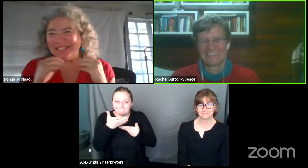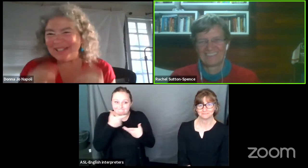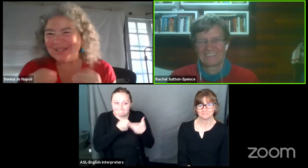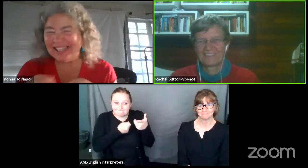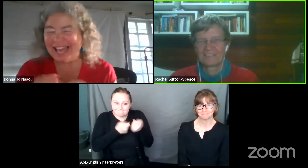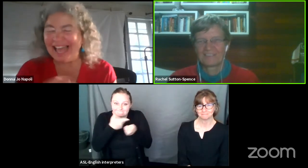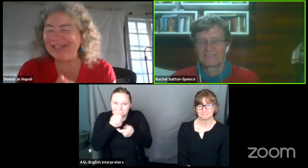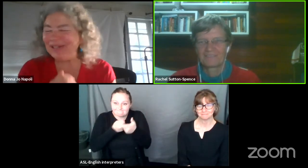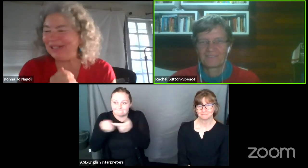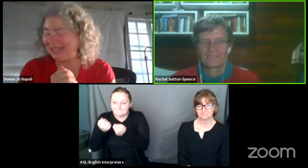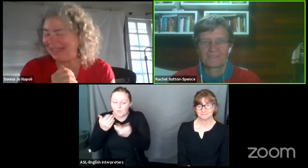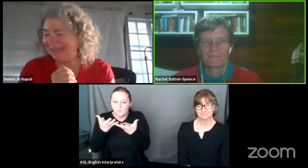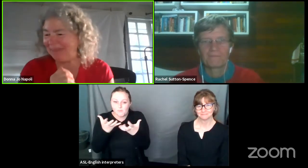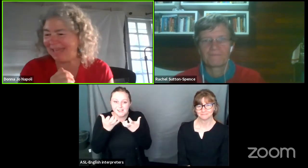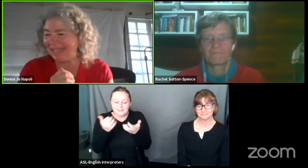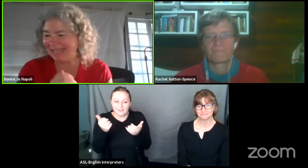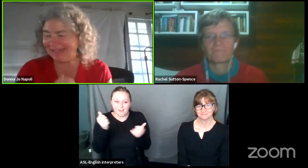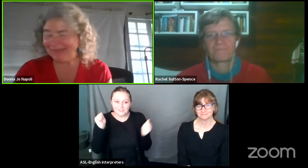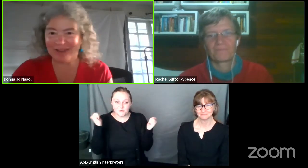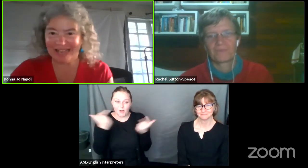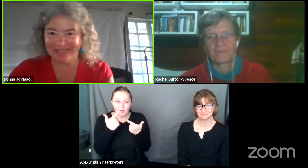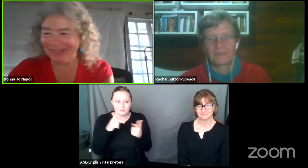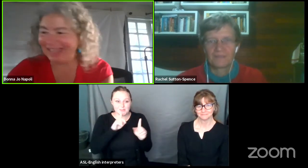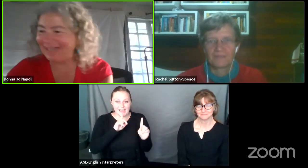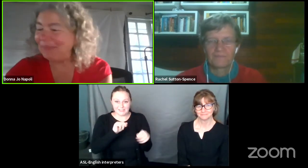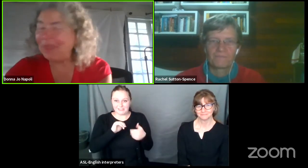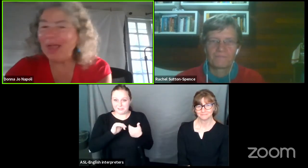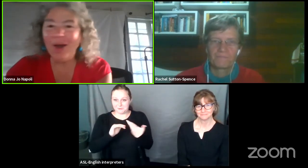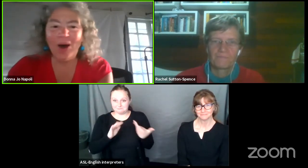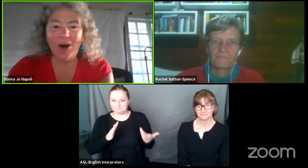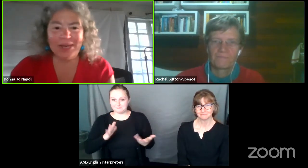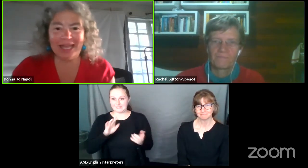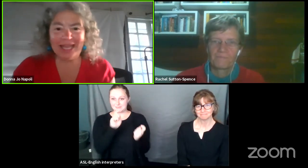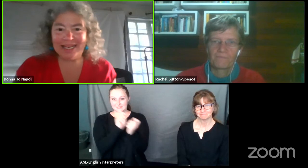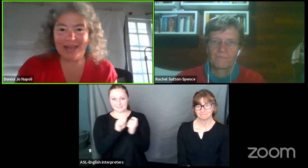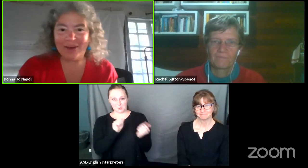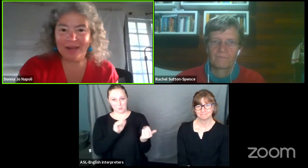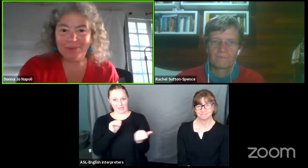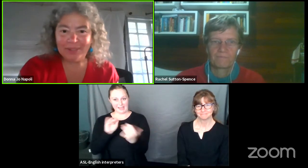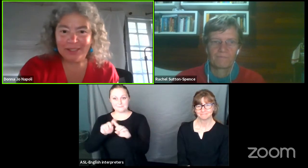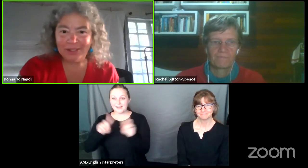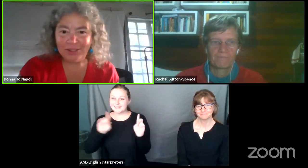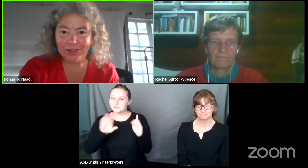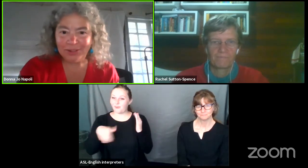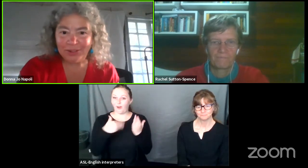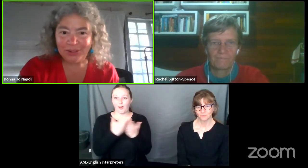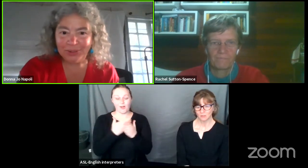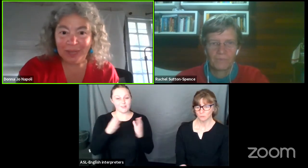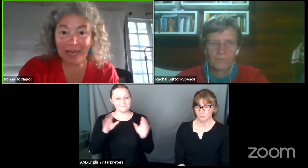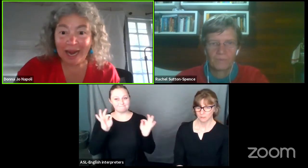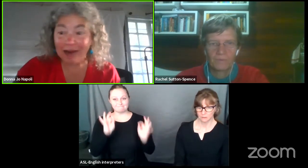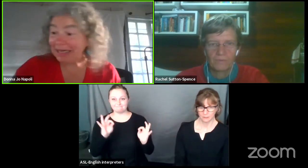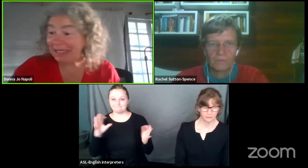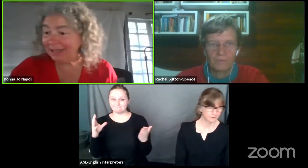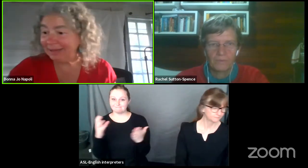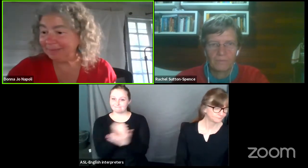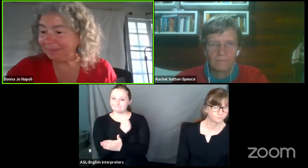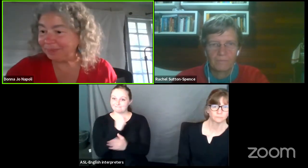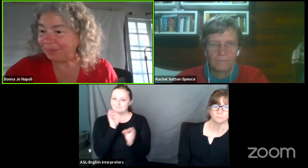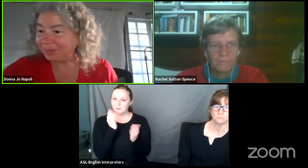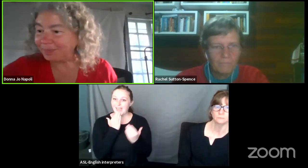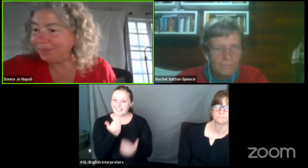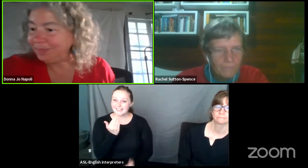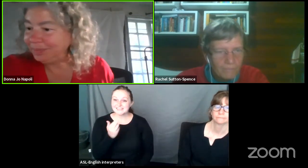I'm so glad you took the bait and ran with it. Okay, now I'm going to turn to Erin.